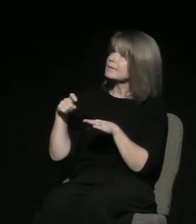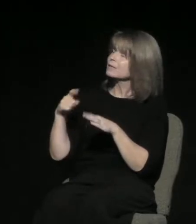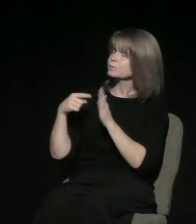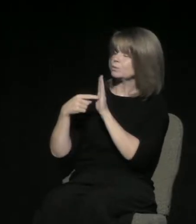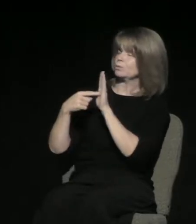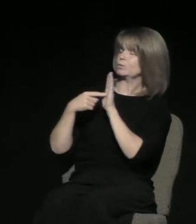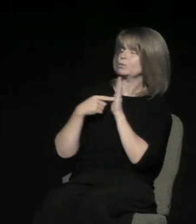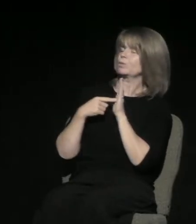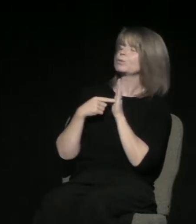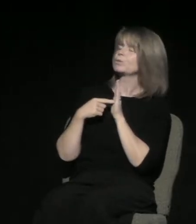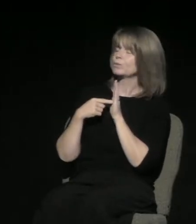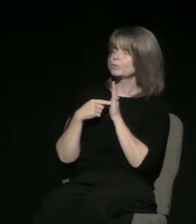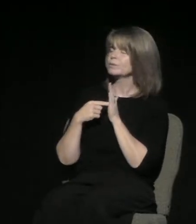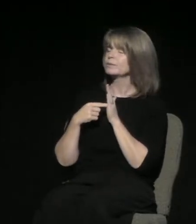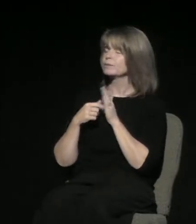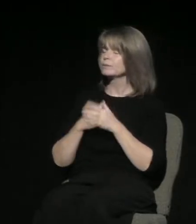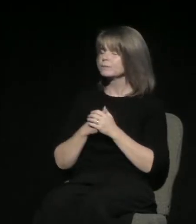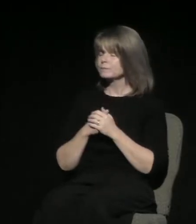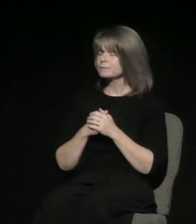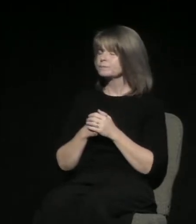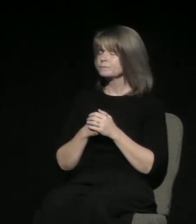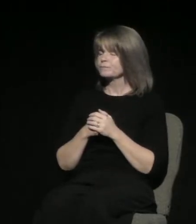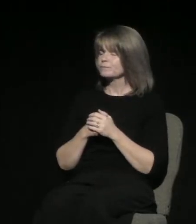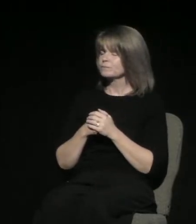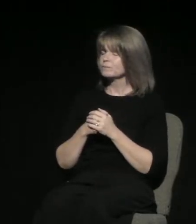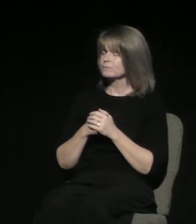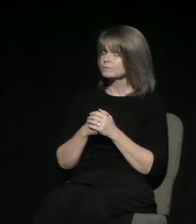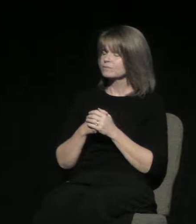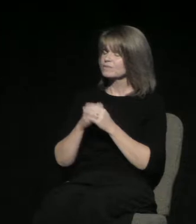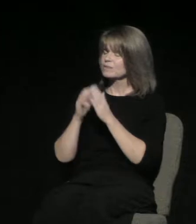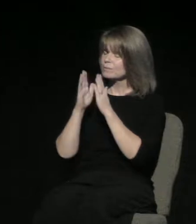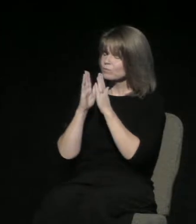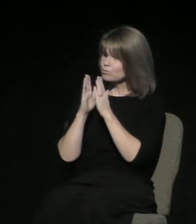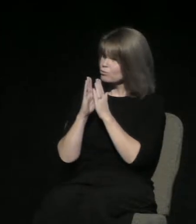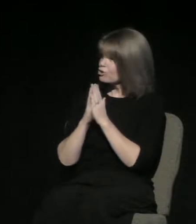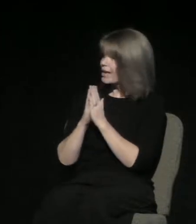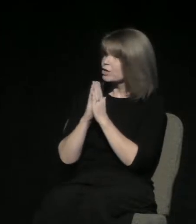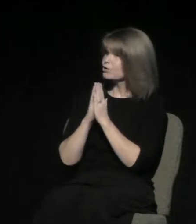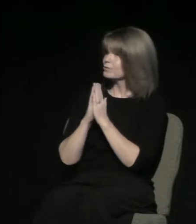In Prayer And Expressing Love